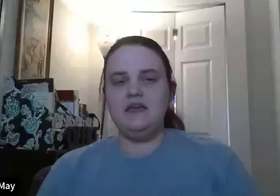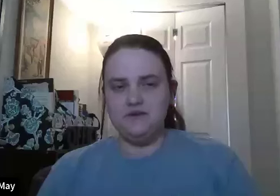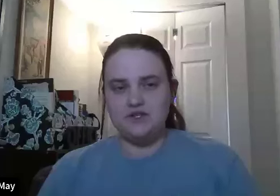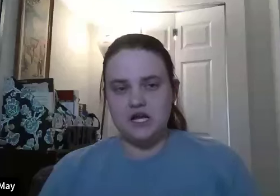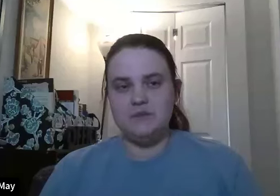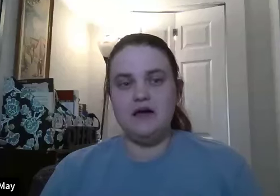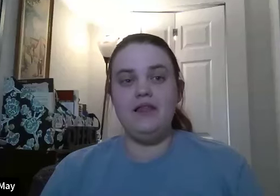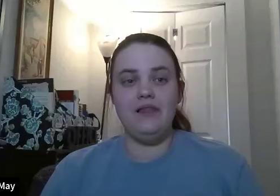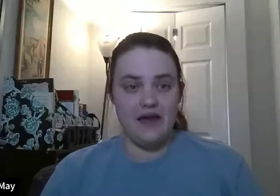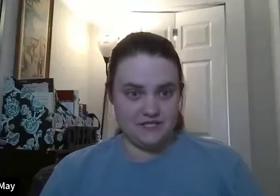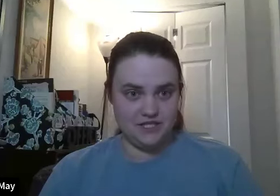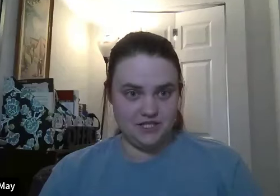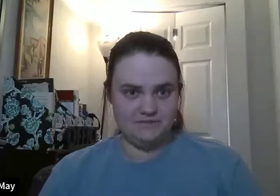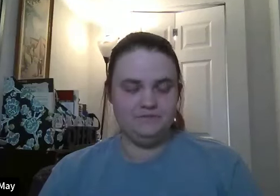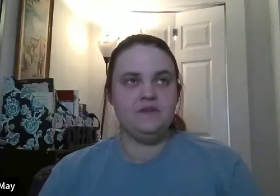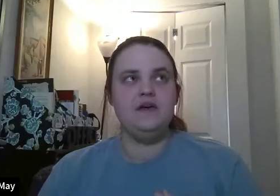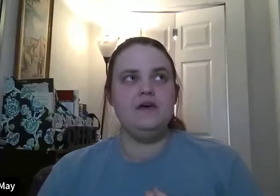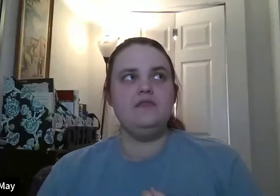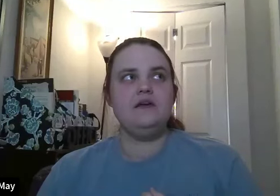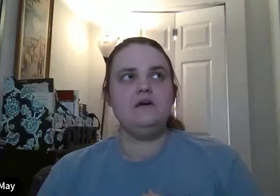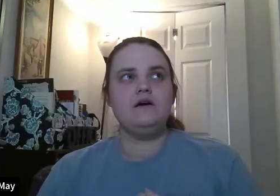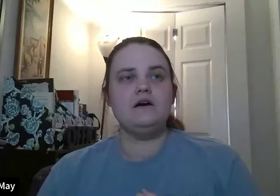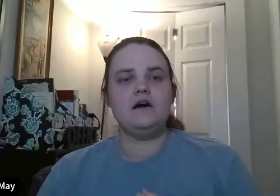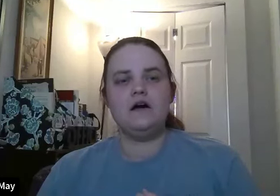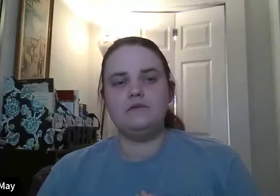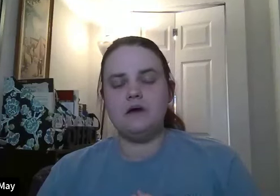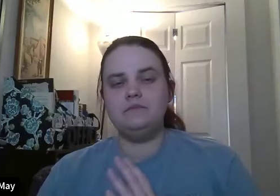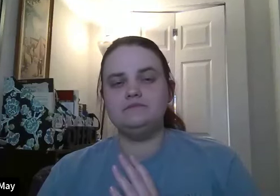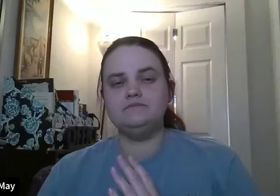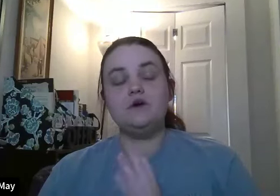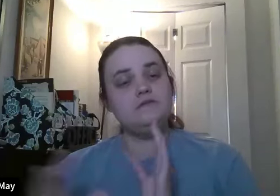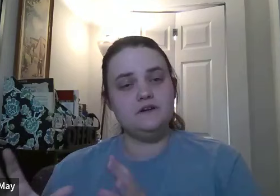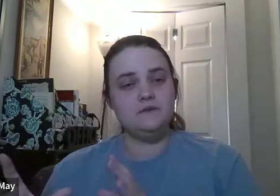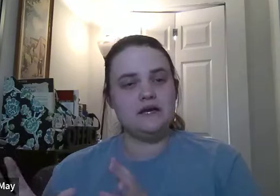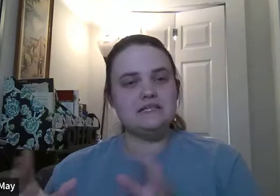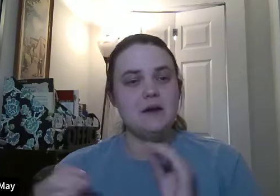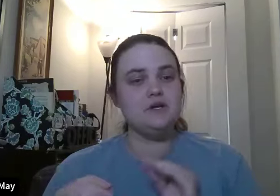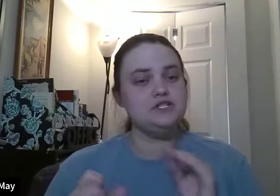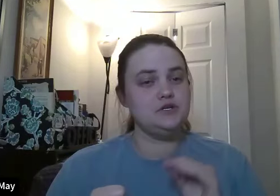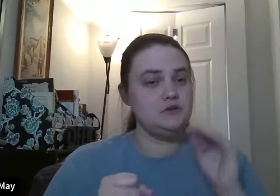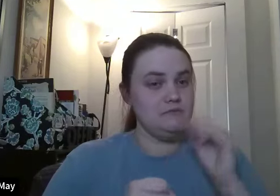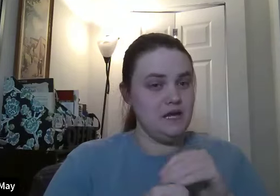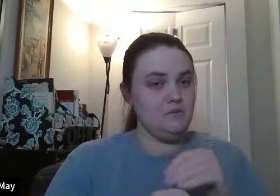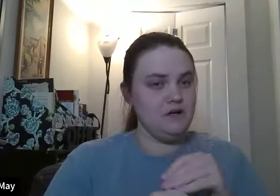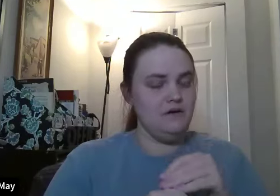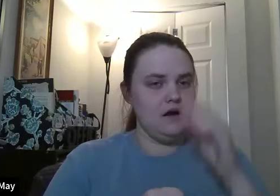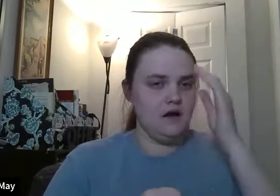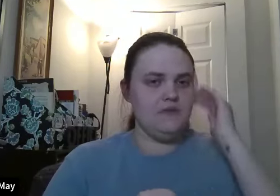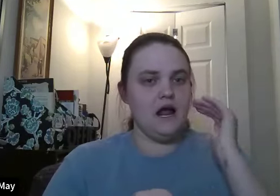If you're talking about last year, there are a few different ways. I'm going to show you the main one that I